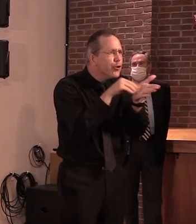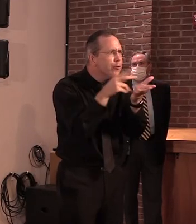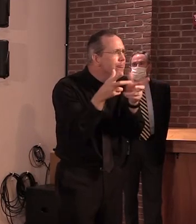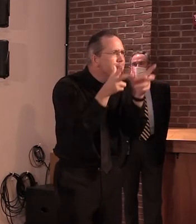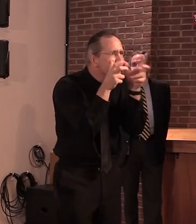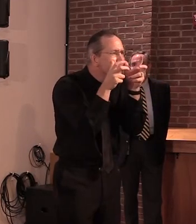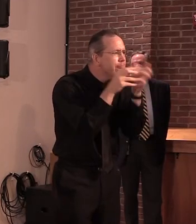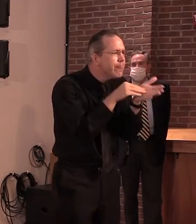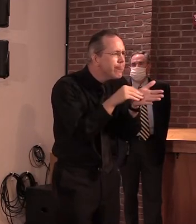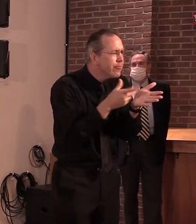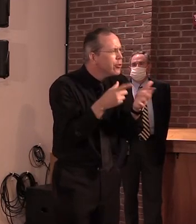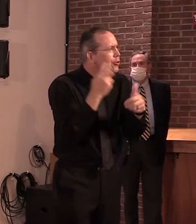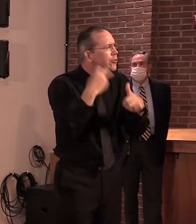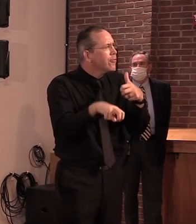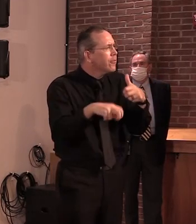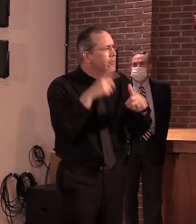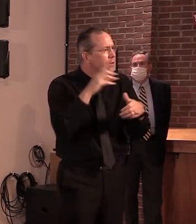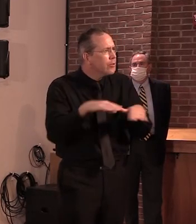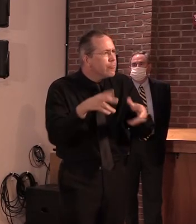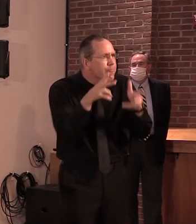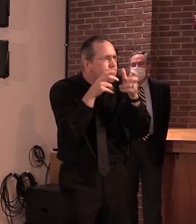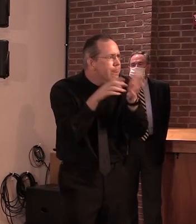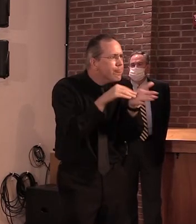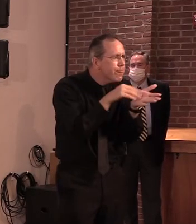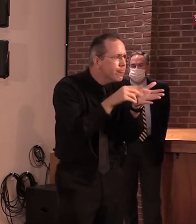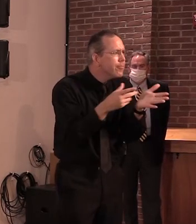students a sensible goal here in Vermont.